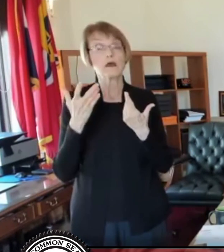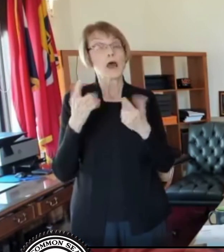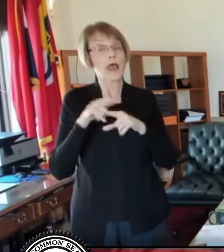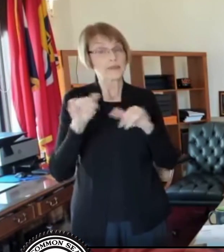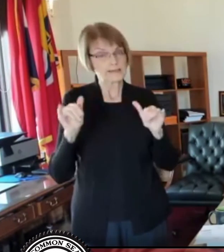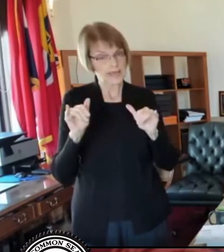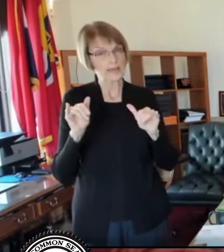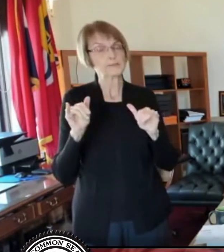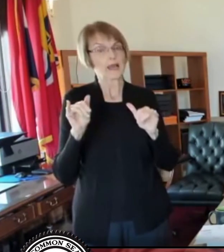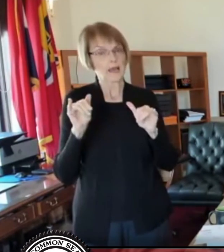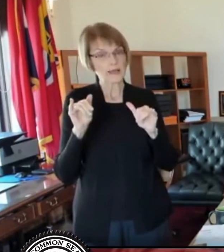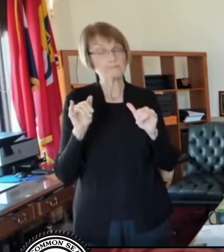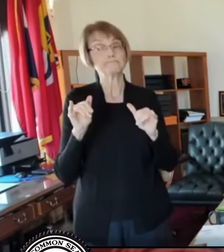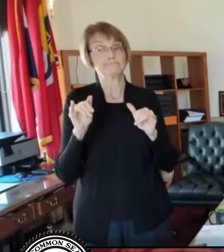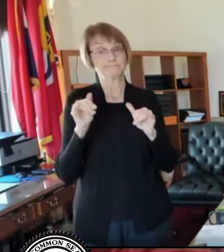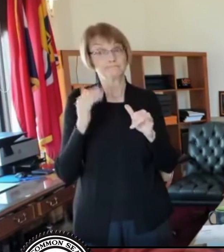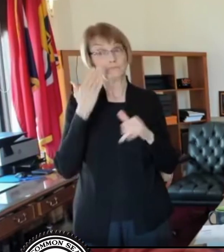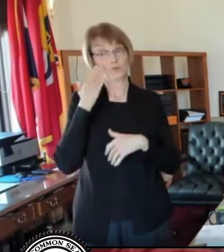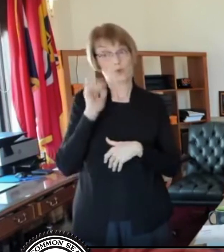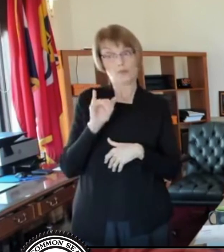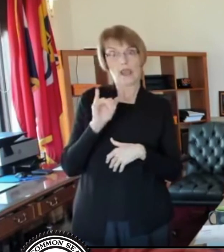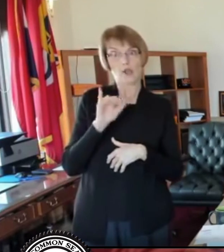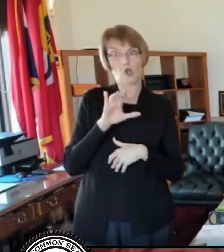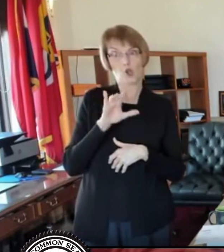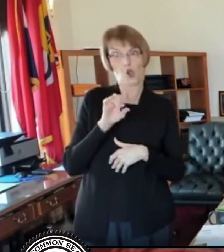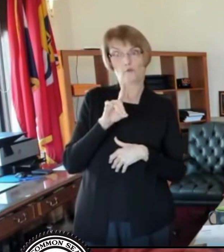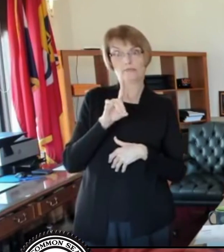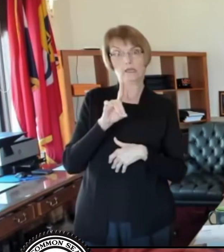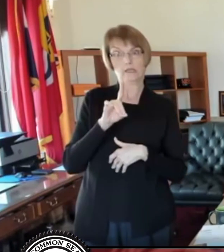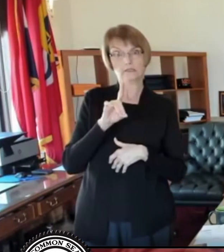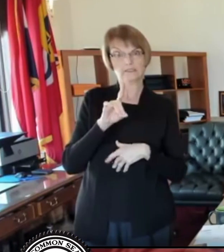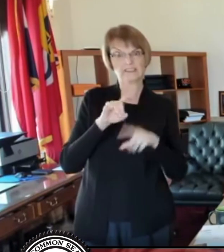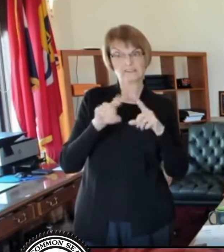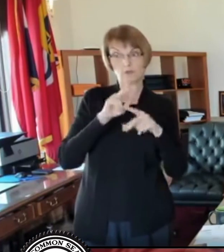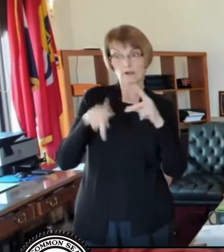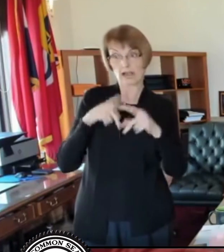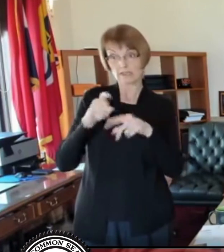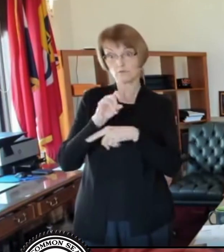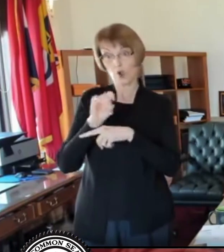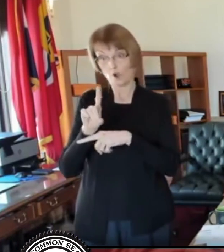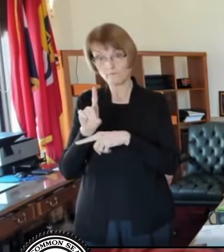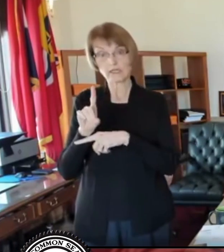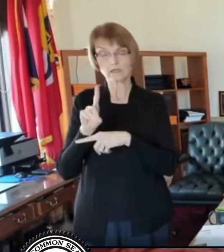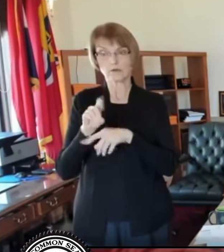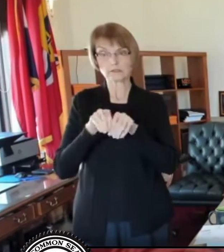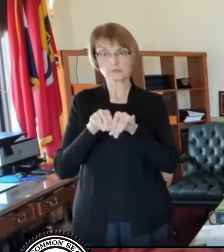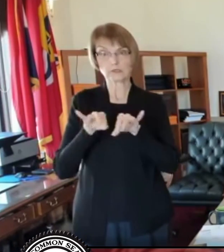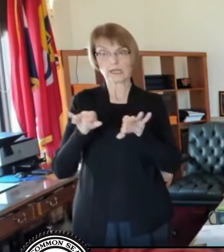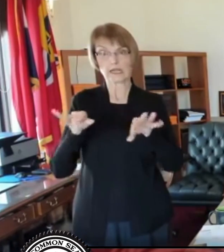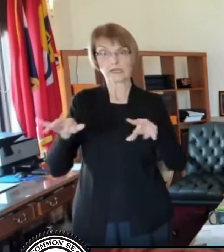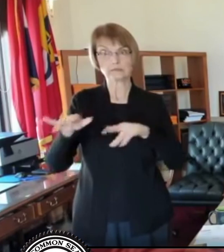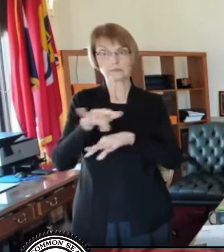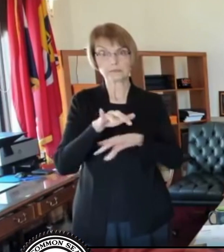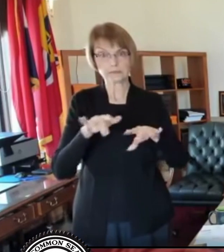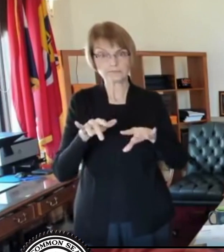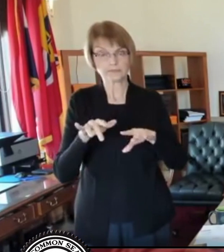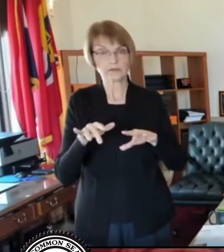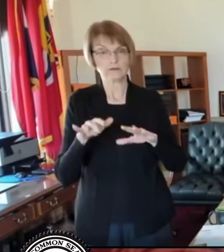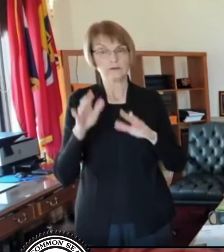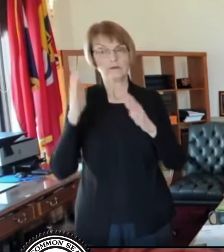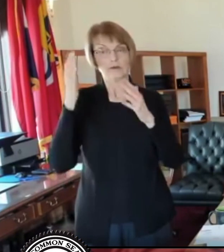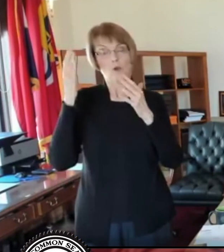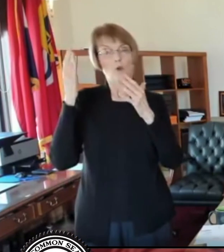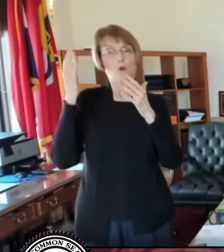of the variants that are out there and are beginning to spread. Hopefully, hopefully we